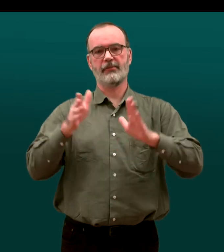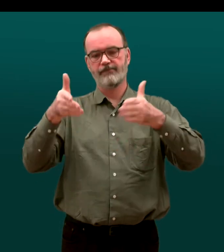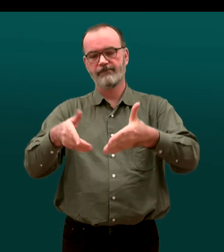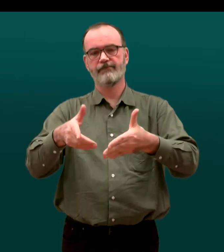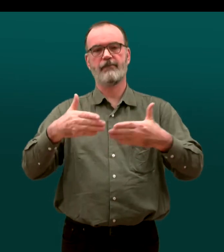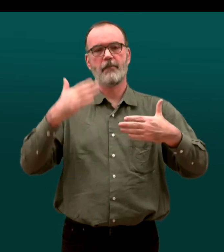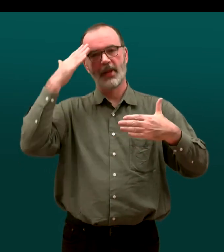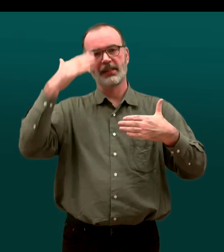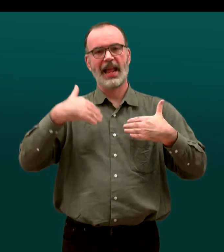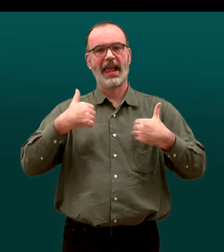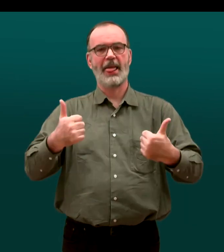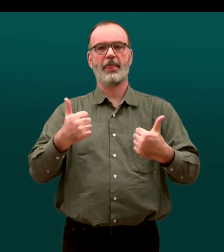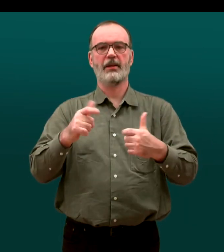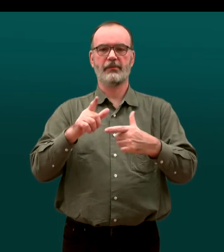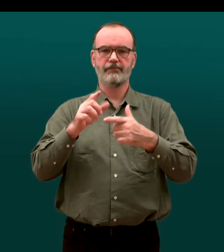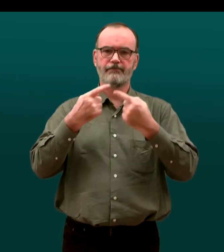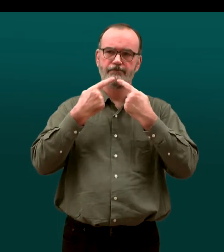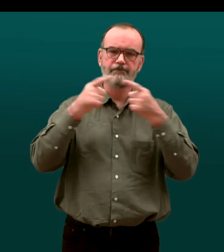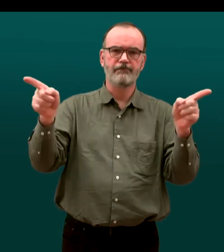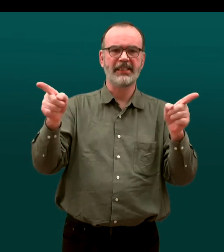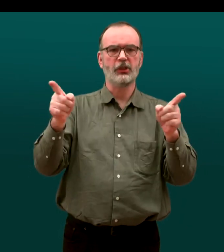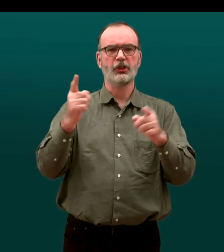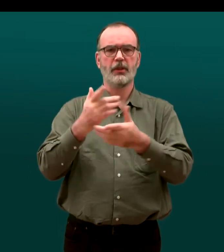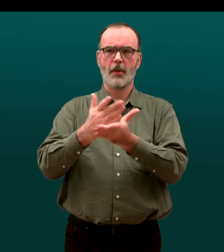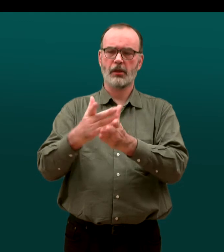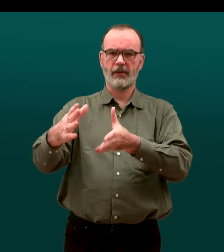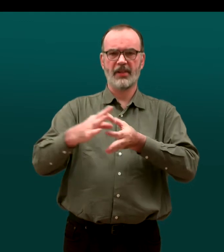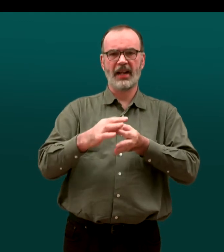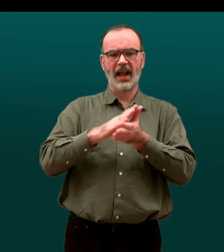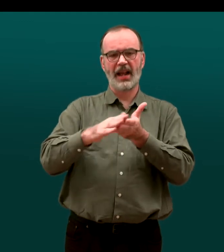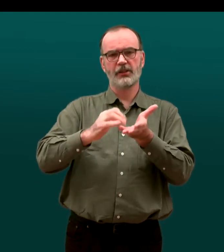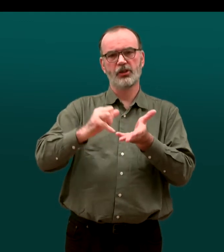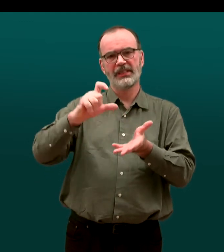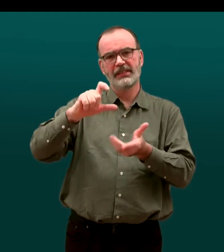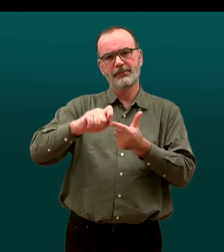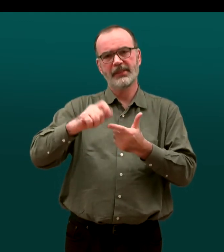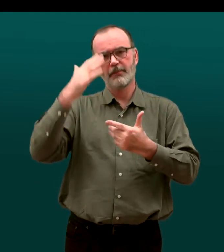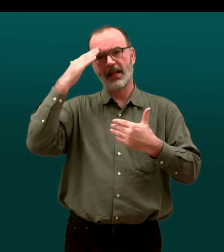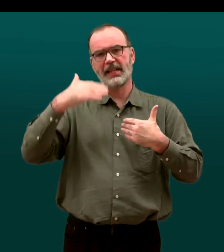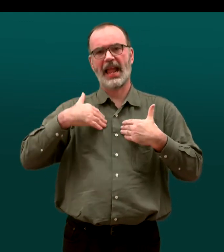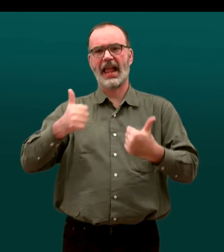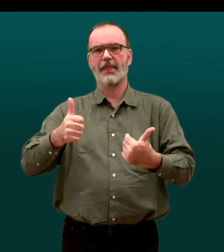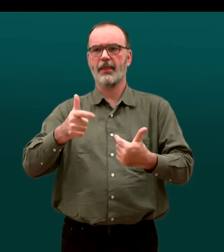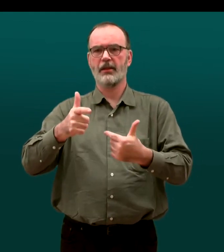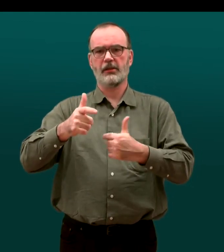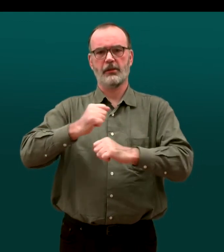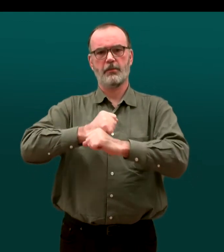on mental health and resilience messages, and use as part of HSCP mental